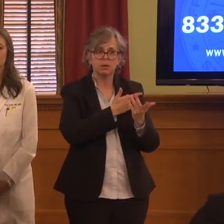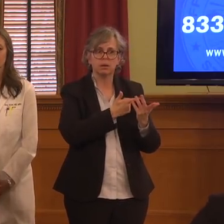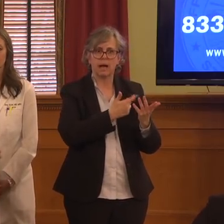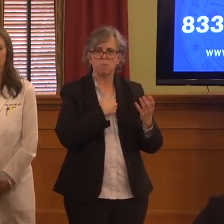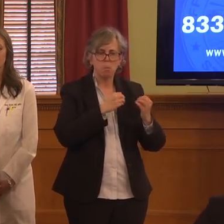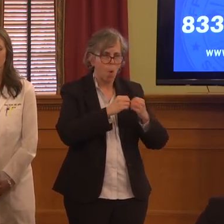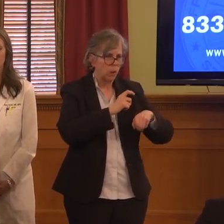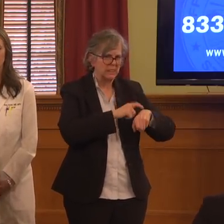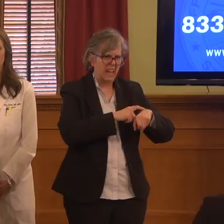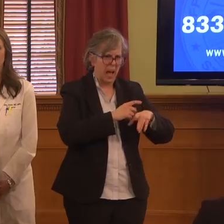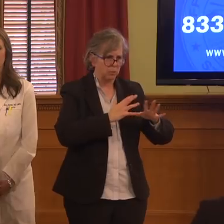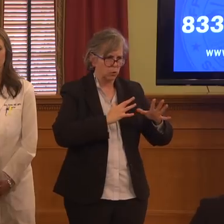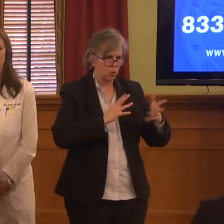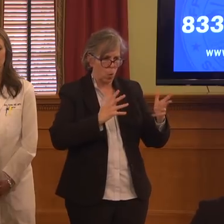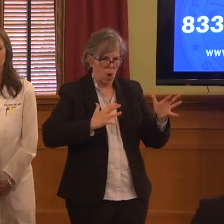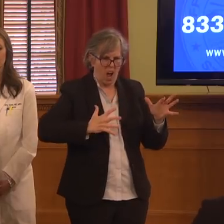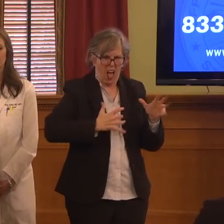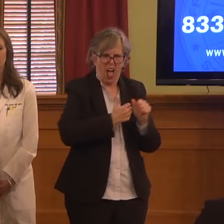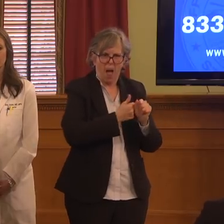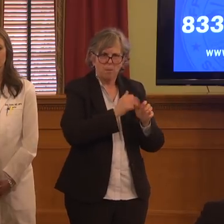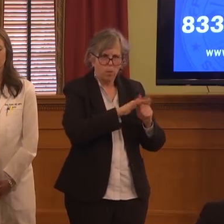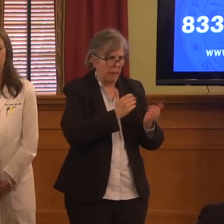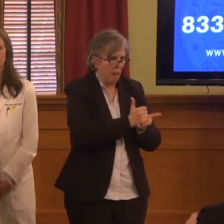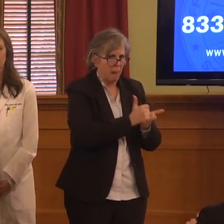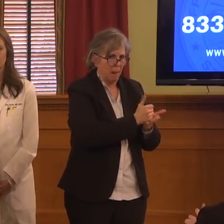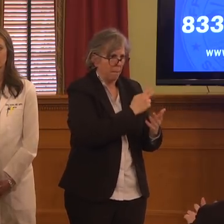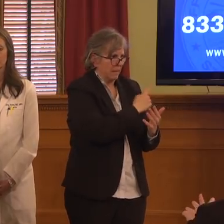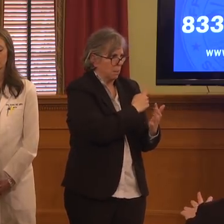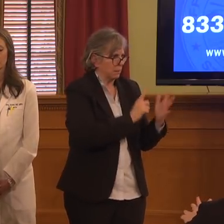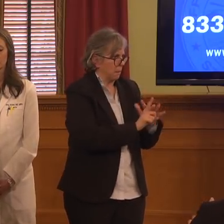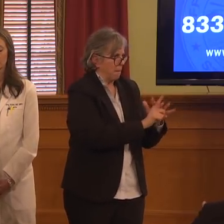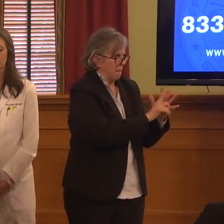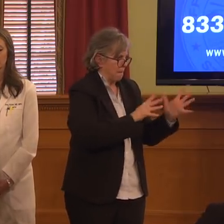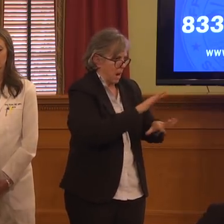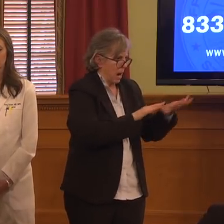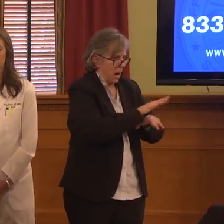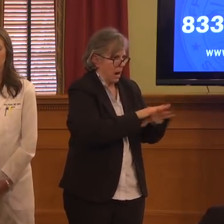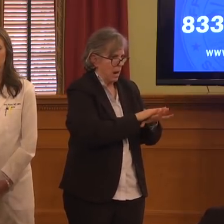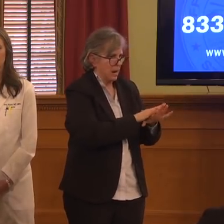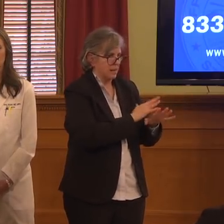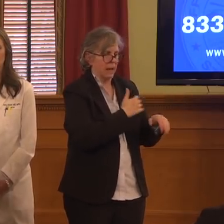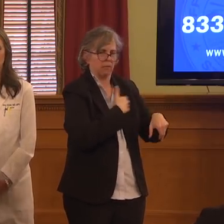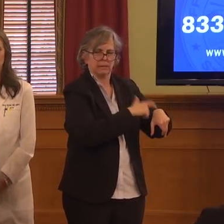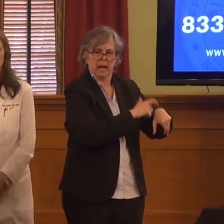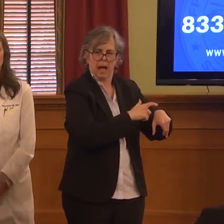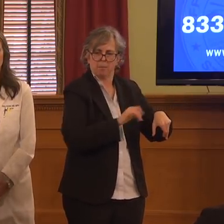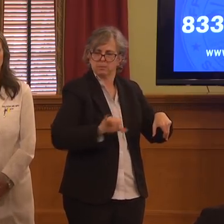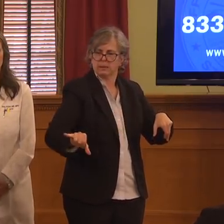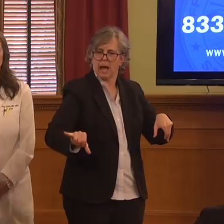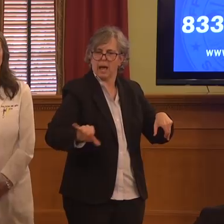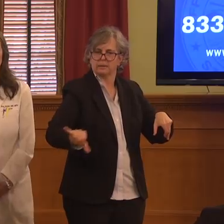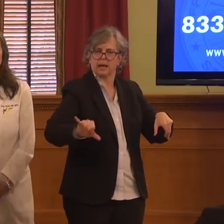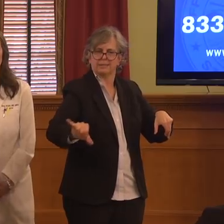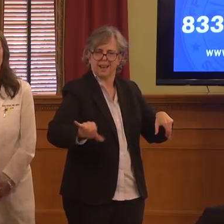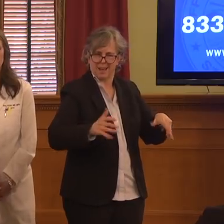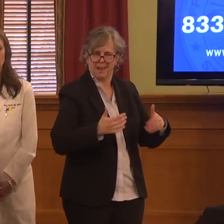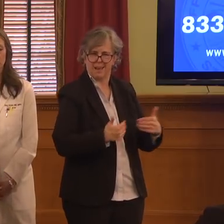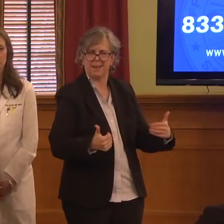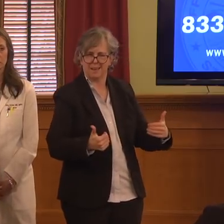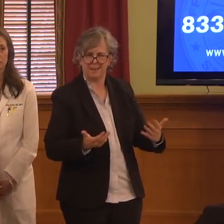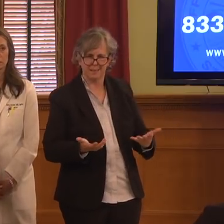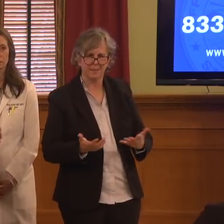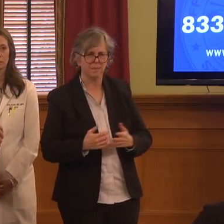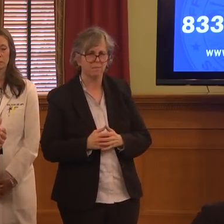with the medical problems that this virus is causing, as well as to stay up with people's